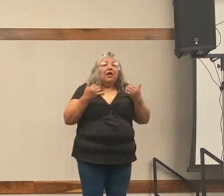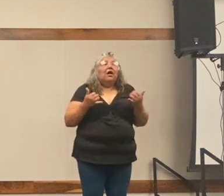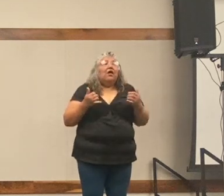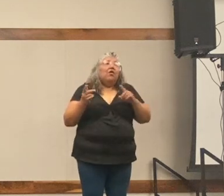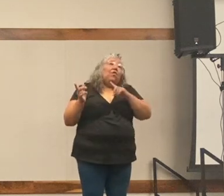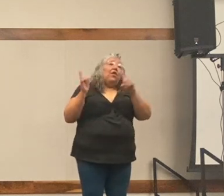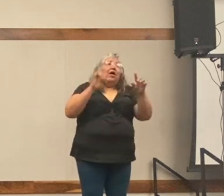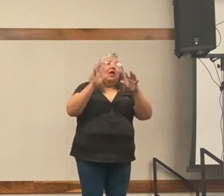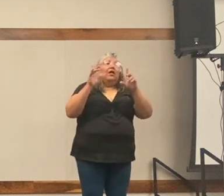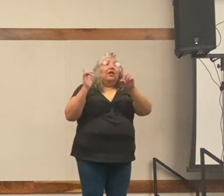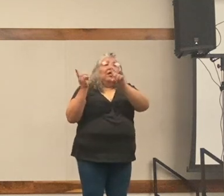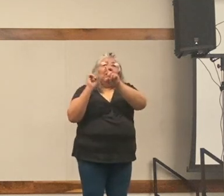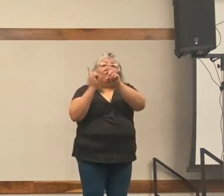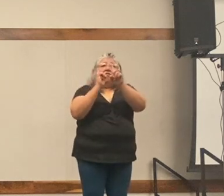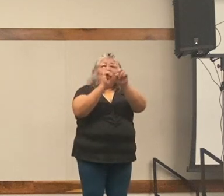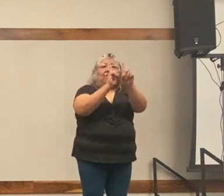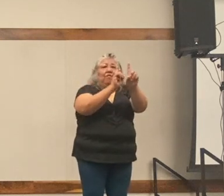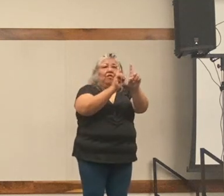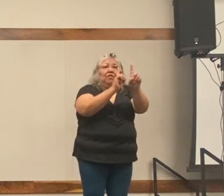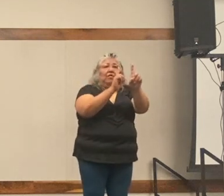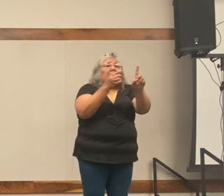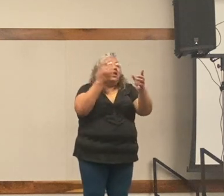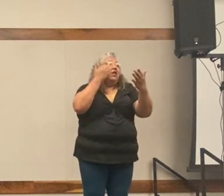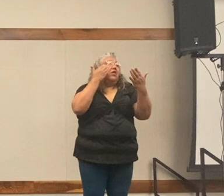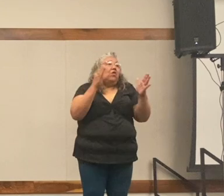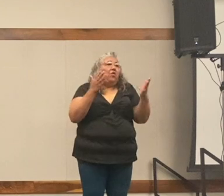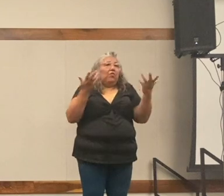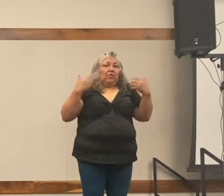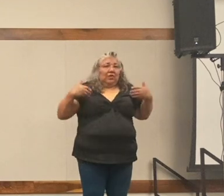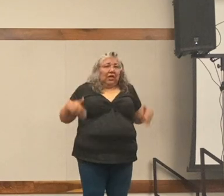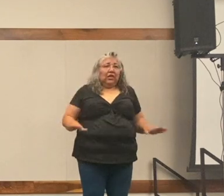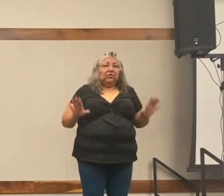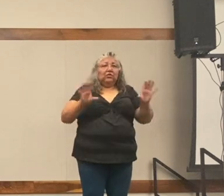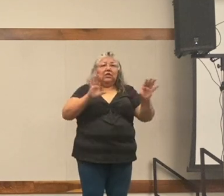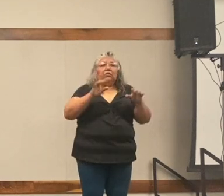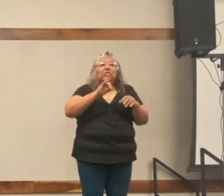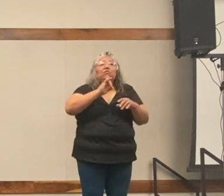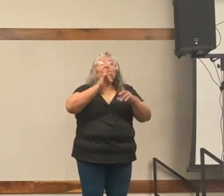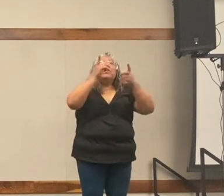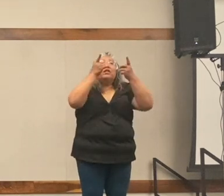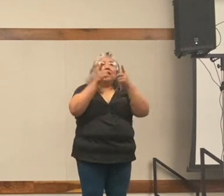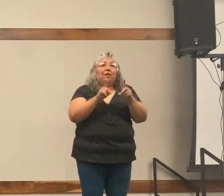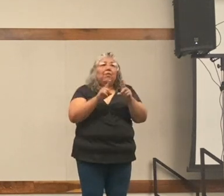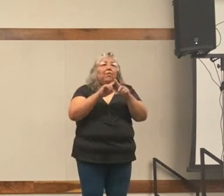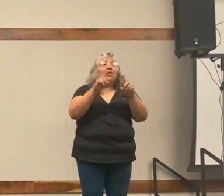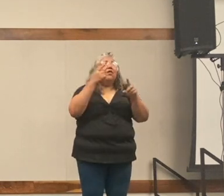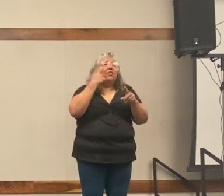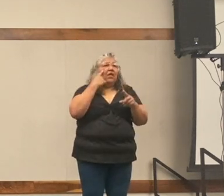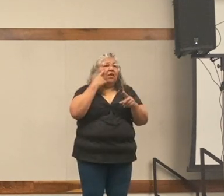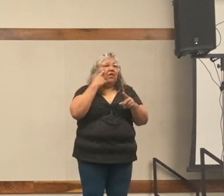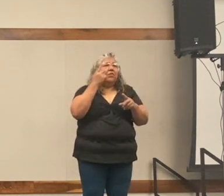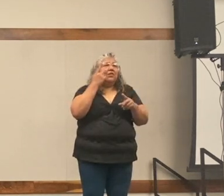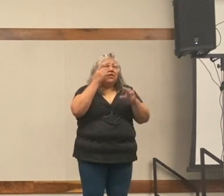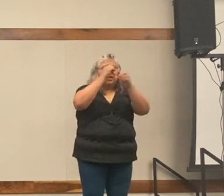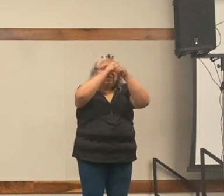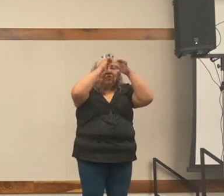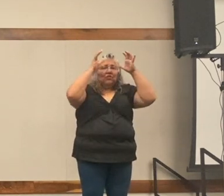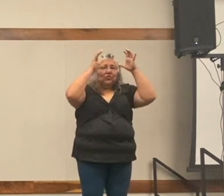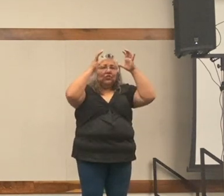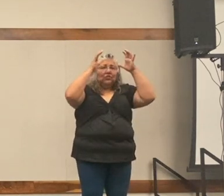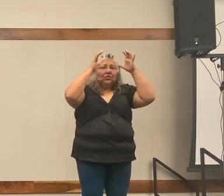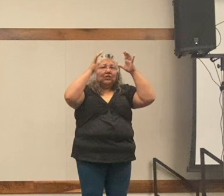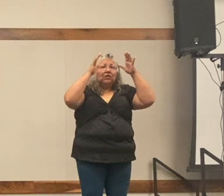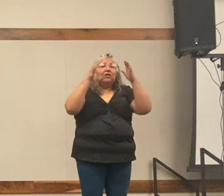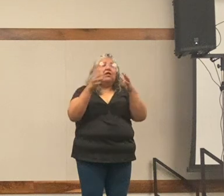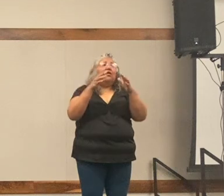and followed, and he did not know that what the angel did was really happening, but he thought he was seeing a vision.